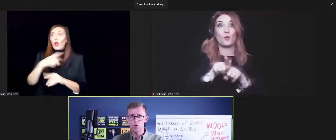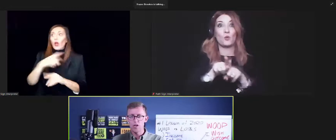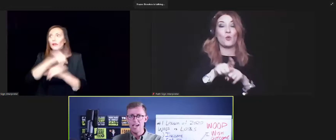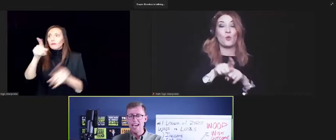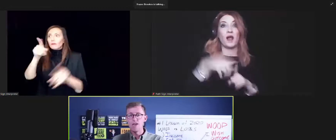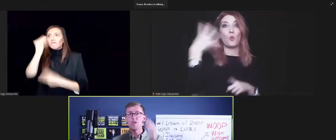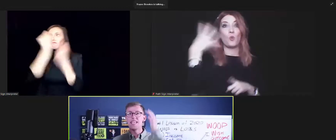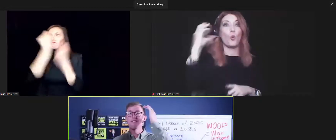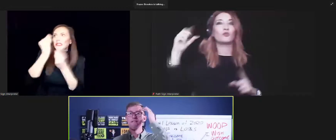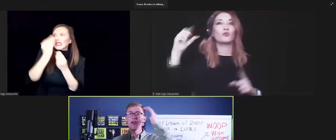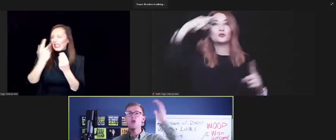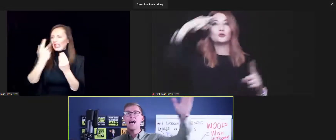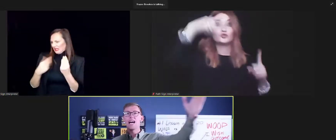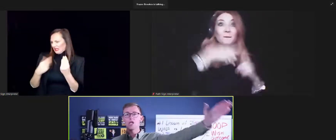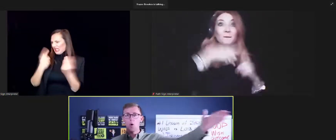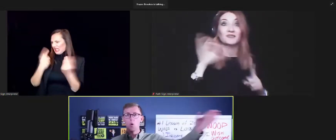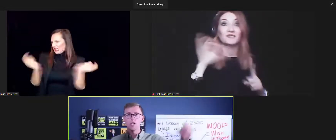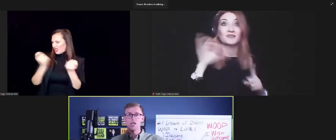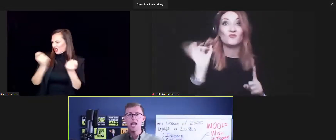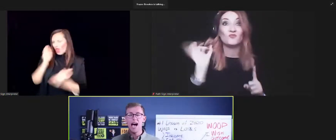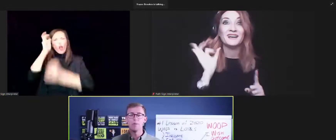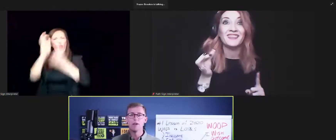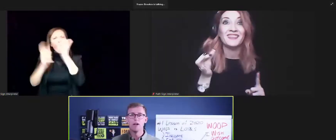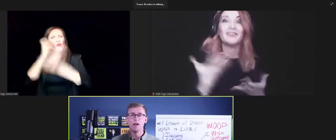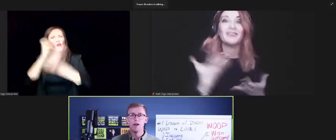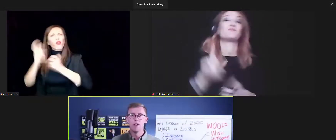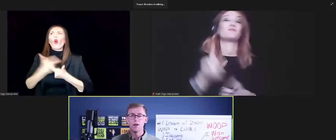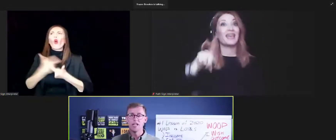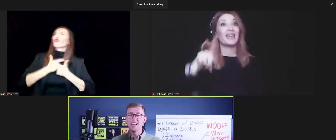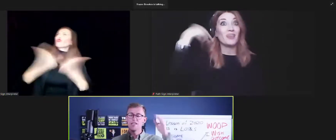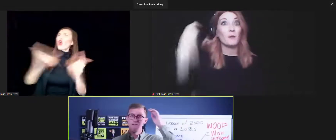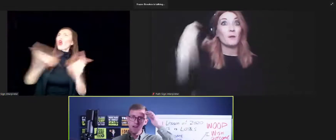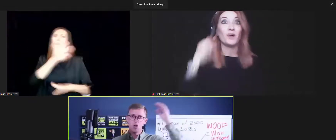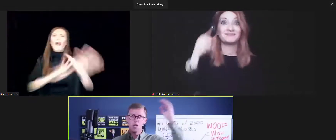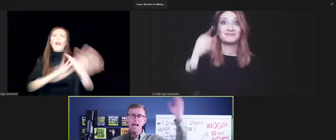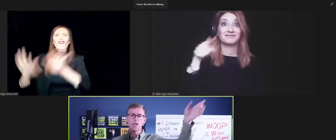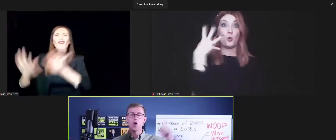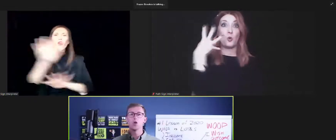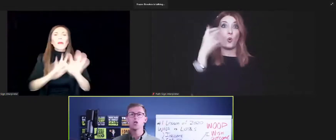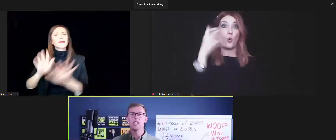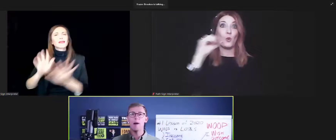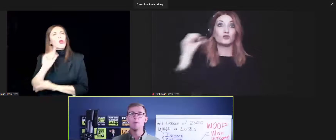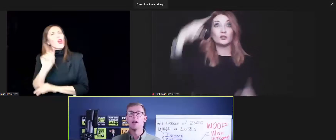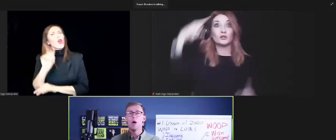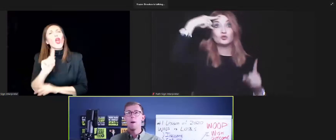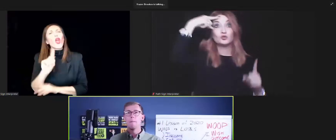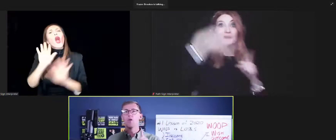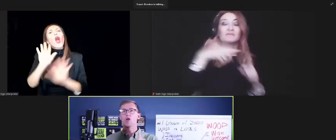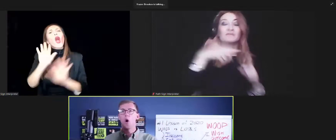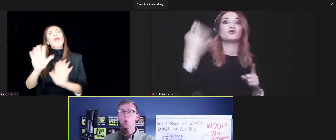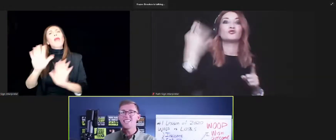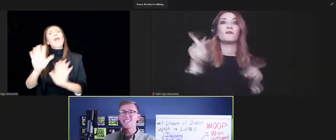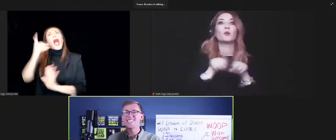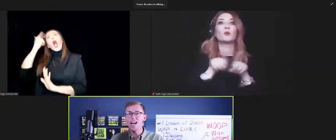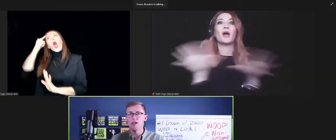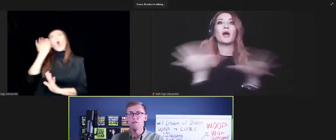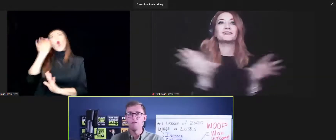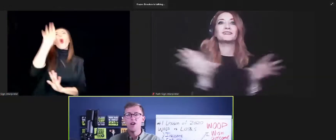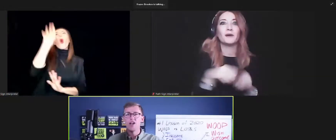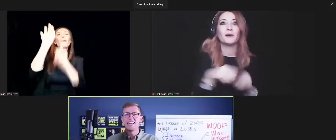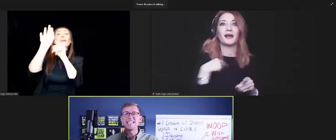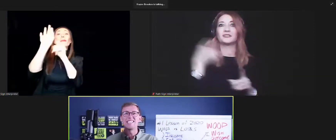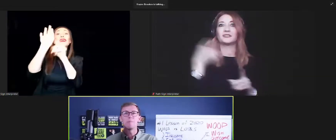goals is you need to visualize the goal is going to happen. You're going to need to visualize the goal is going to happen, but the goal